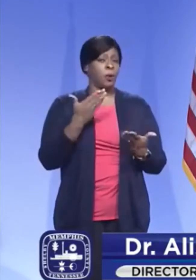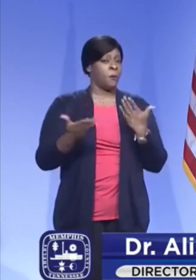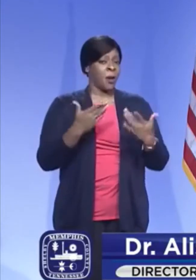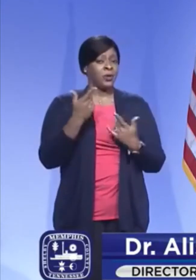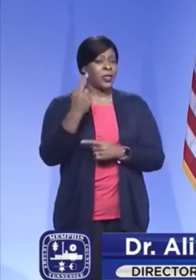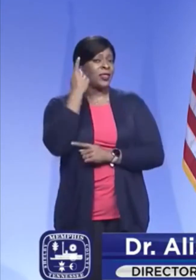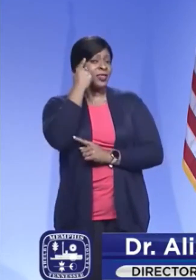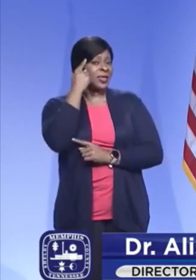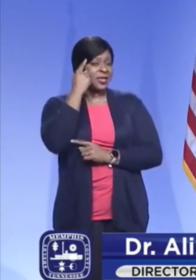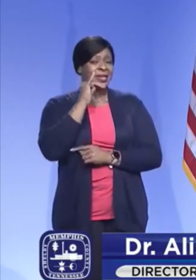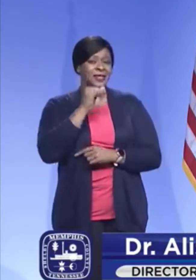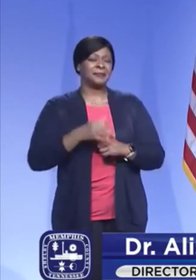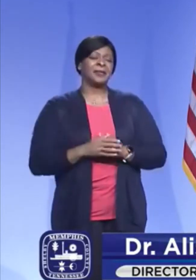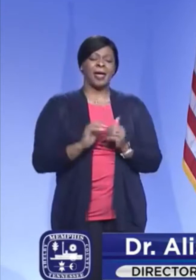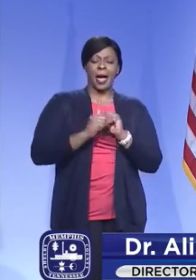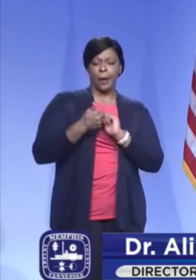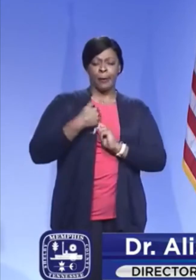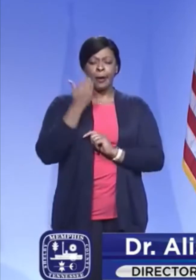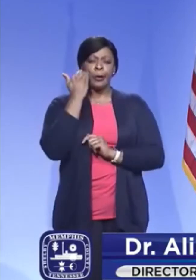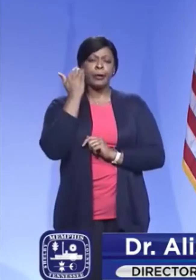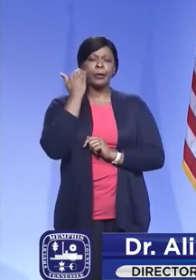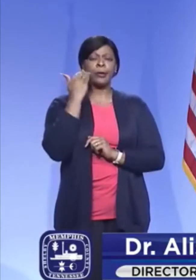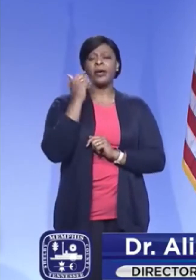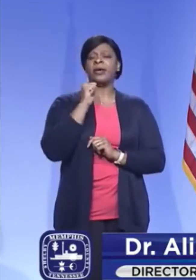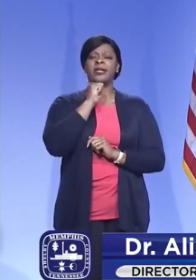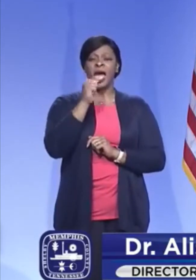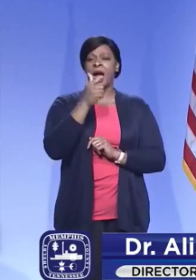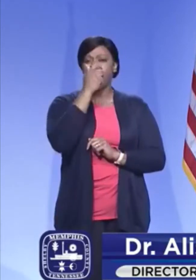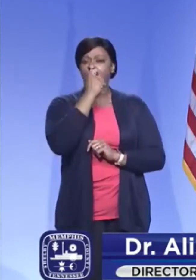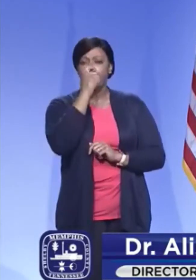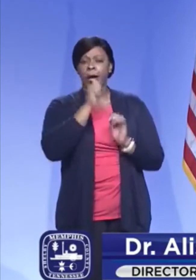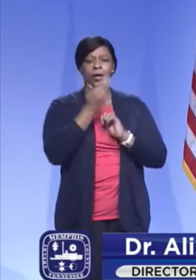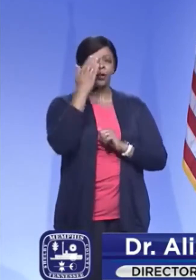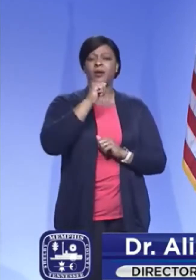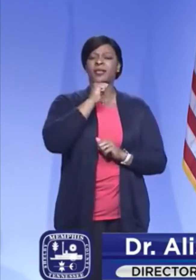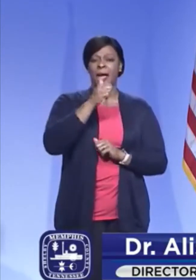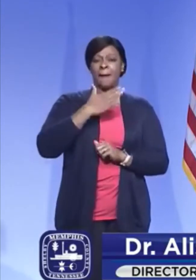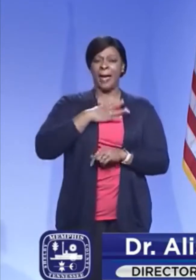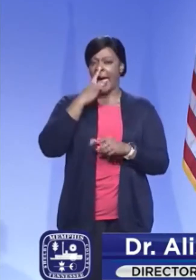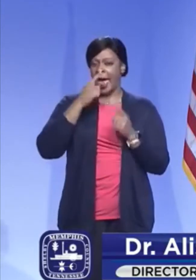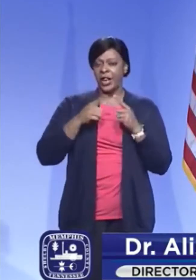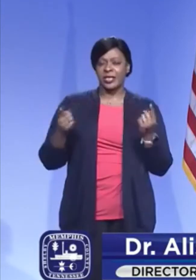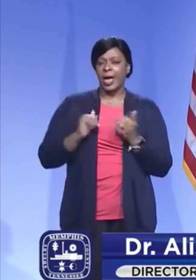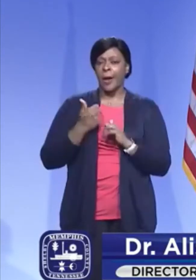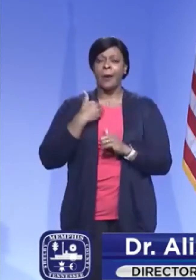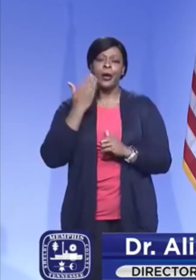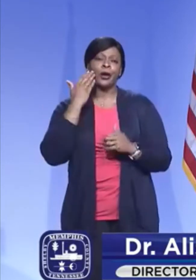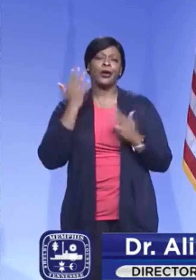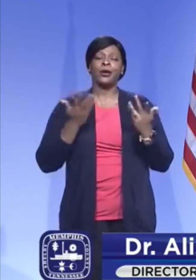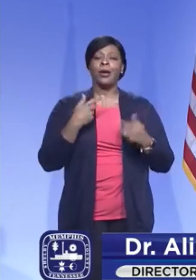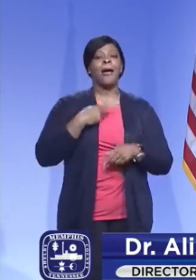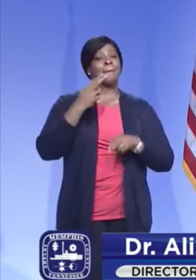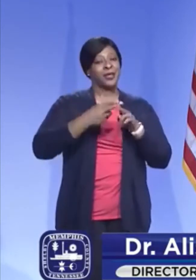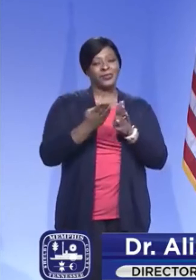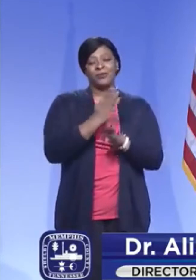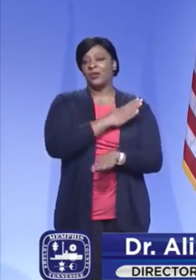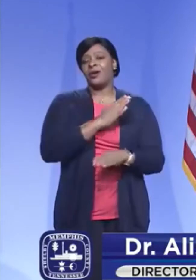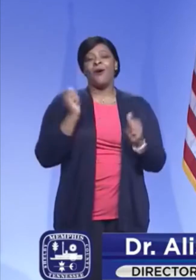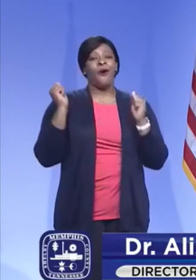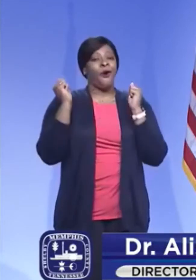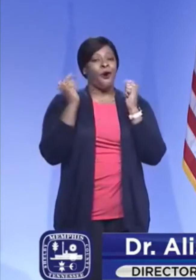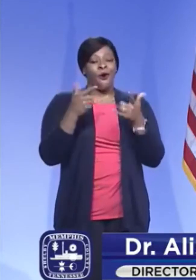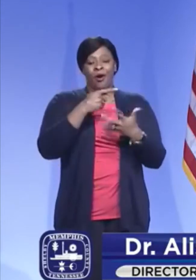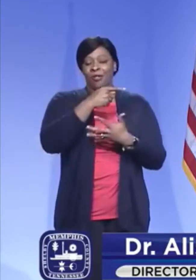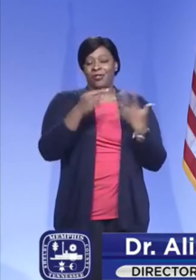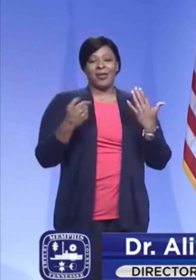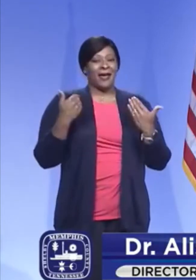thinking is, how do I know that it's not a cold? How do I know it's not my allergies? I've said before, there's all of